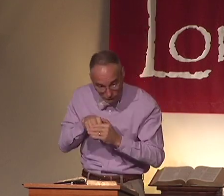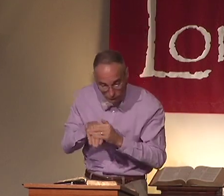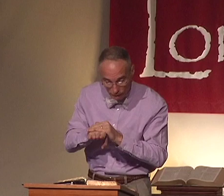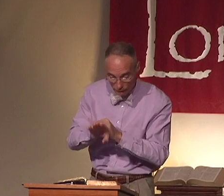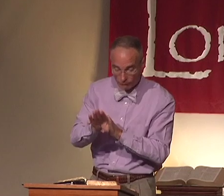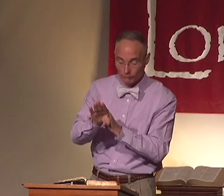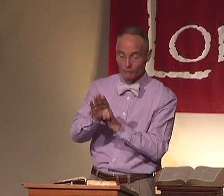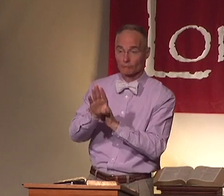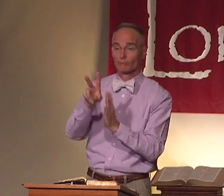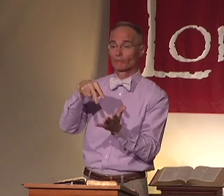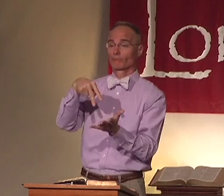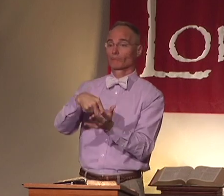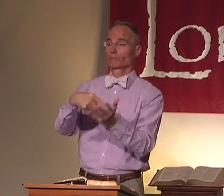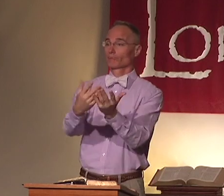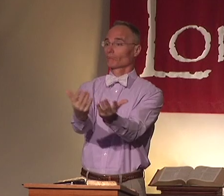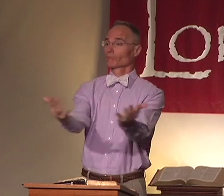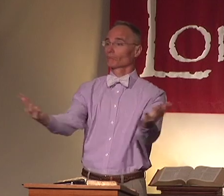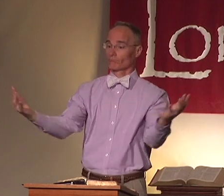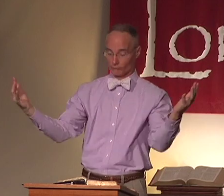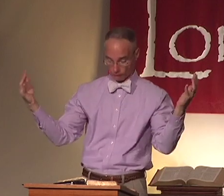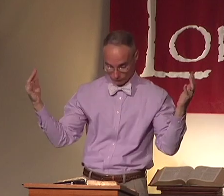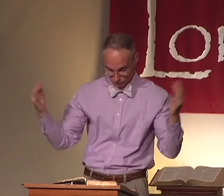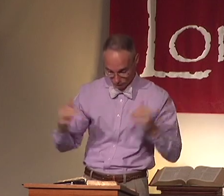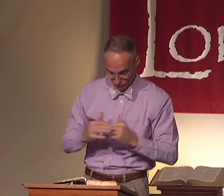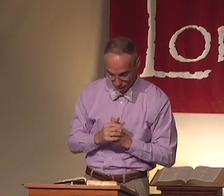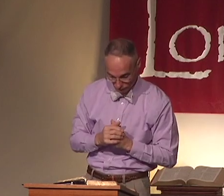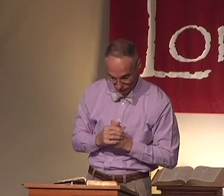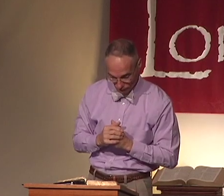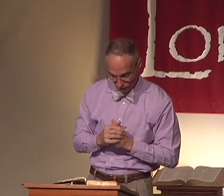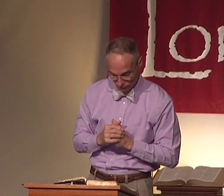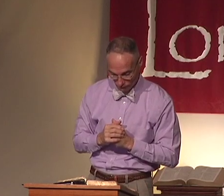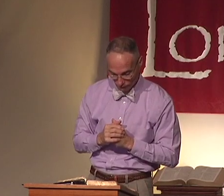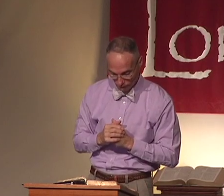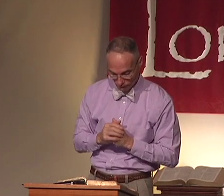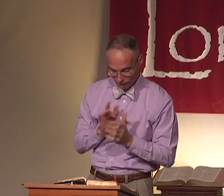Suddenly, Jesus was standing there among them.